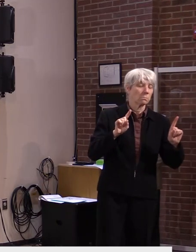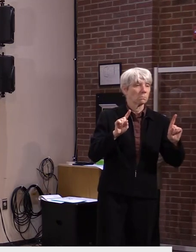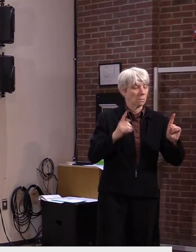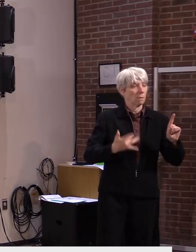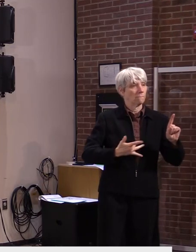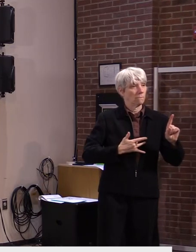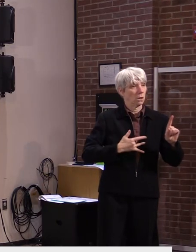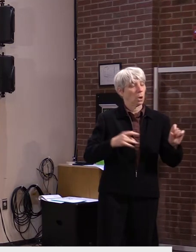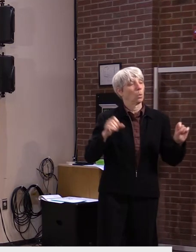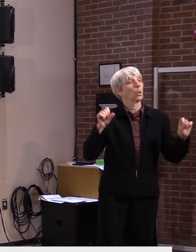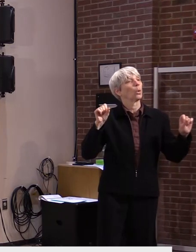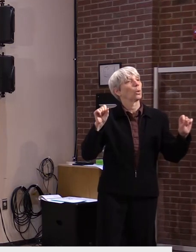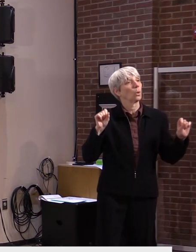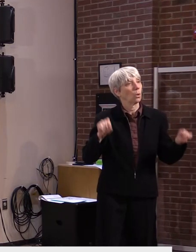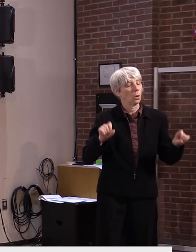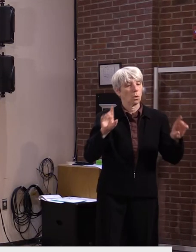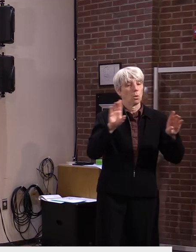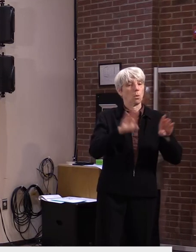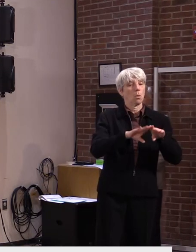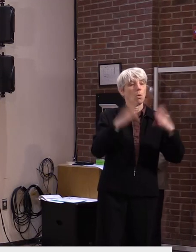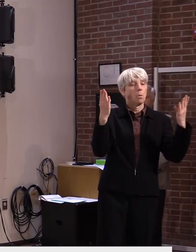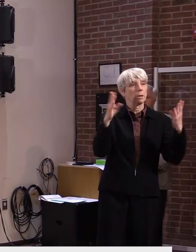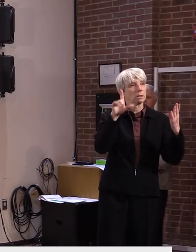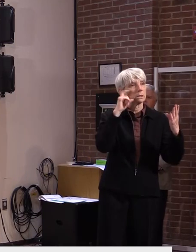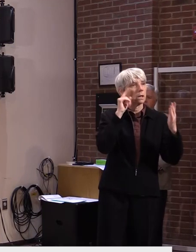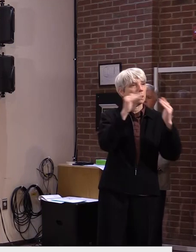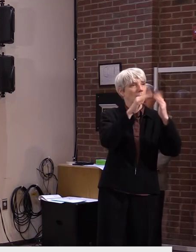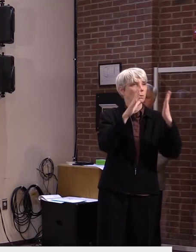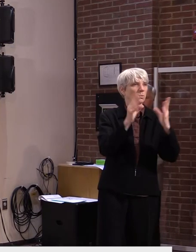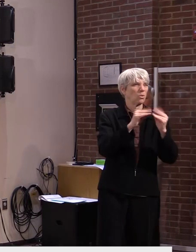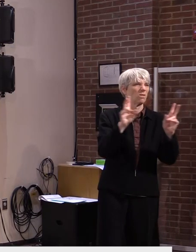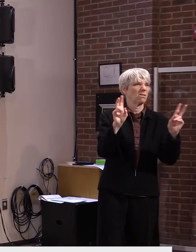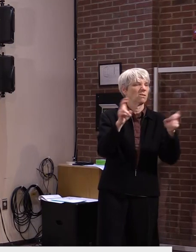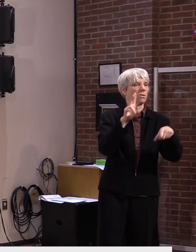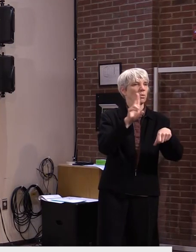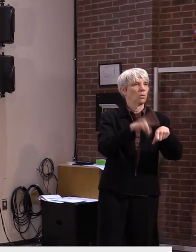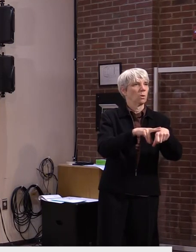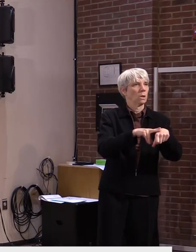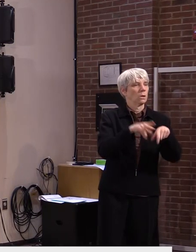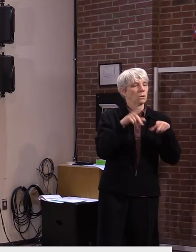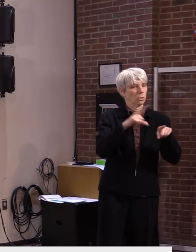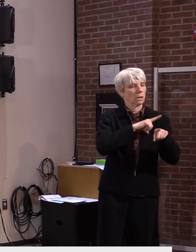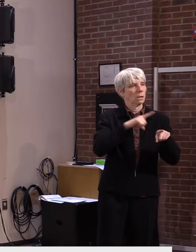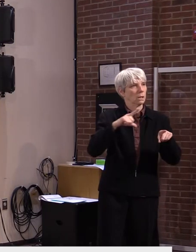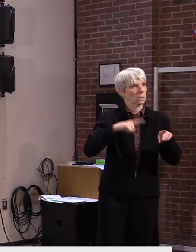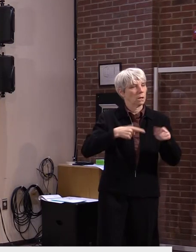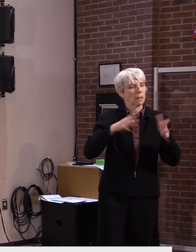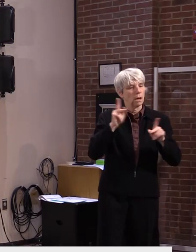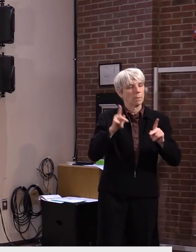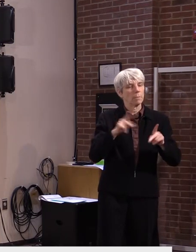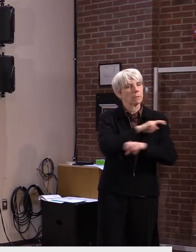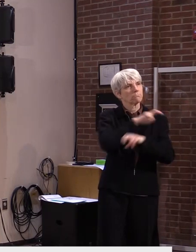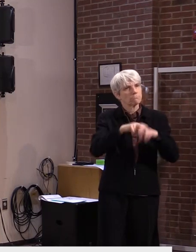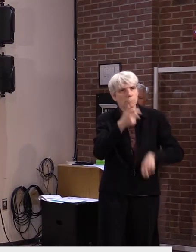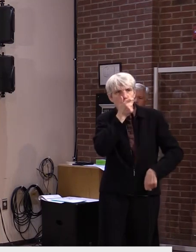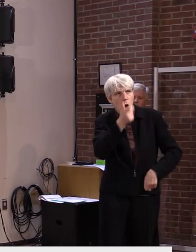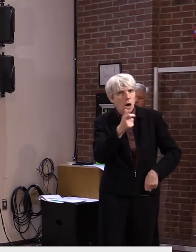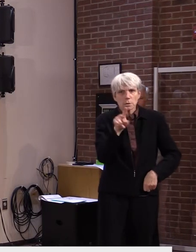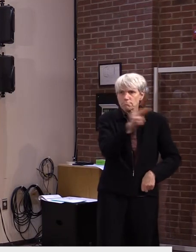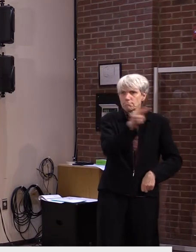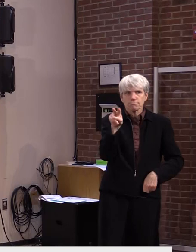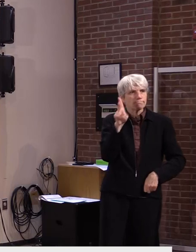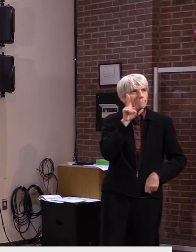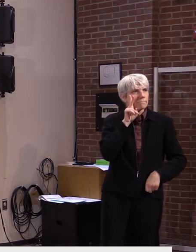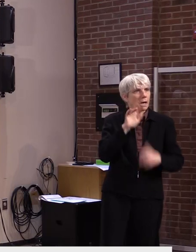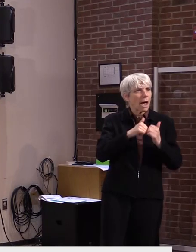able to move back to something more normal with the legislative session. But this is something the legislature has to